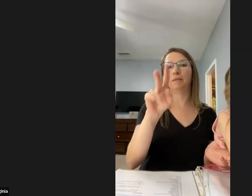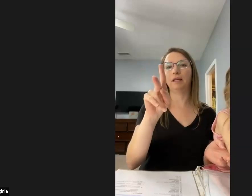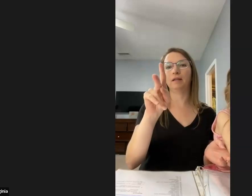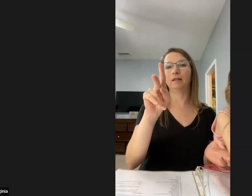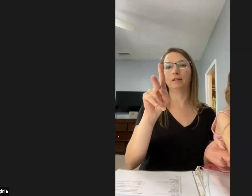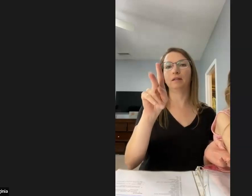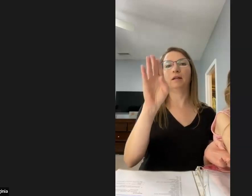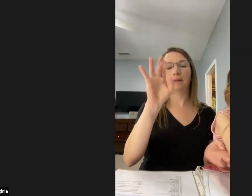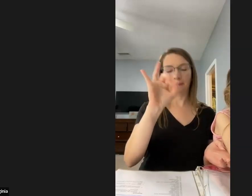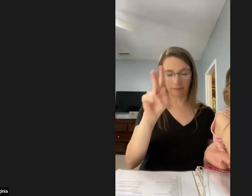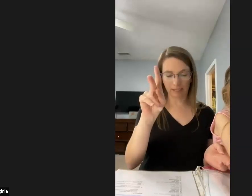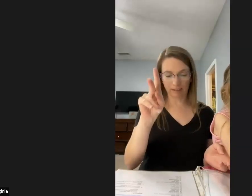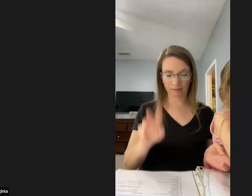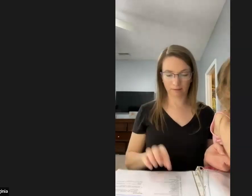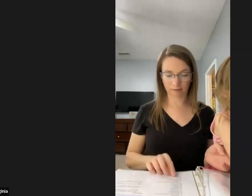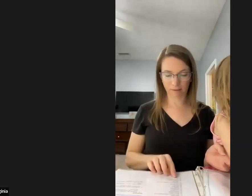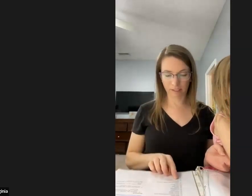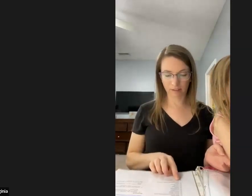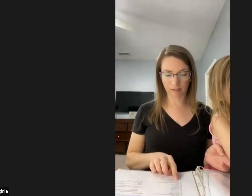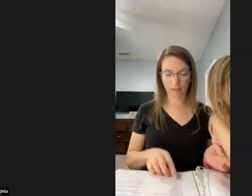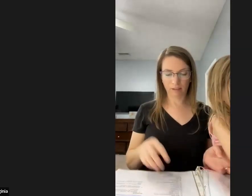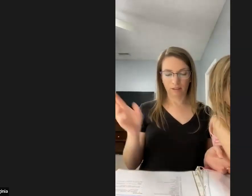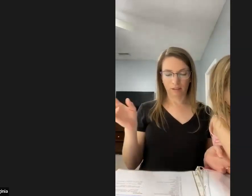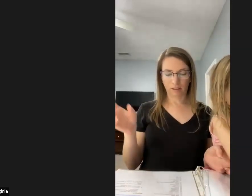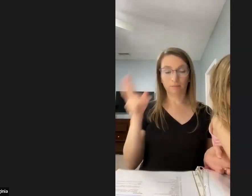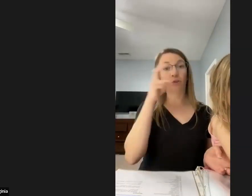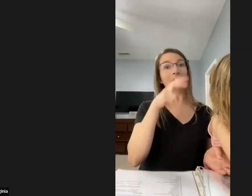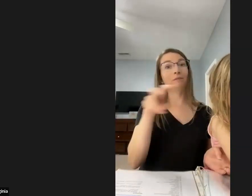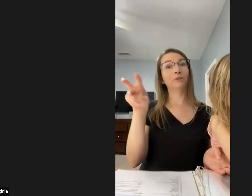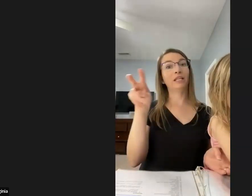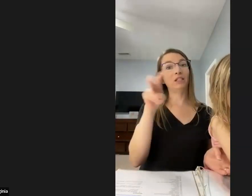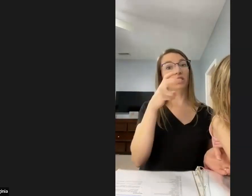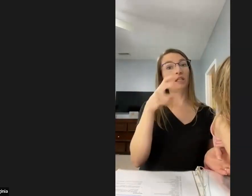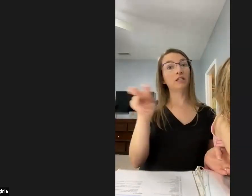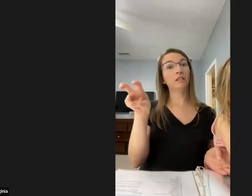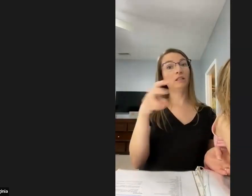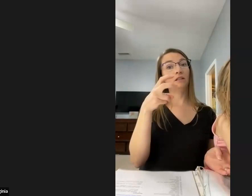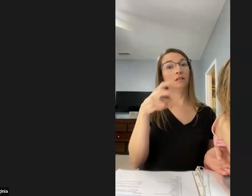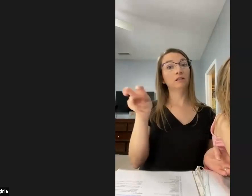Bank. Bank. All right. Transportation,